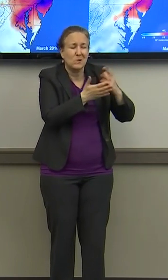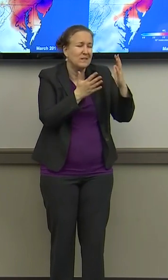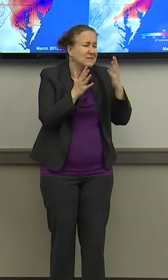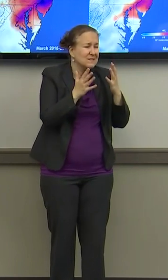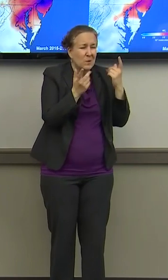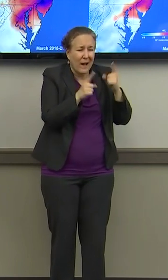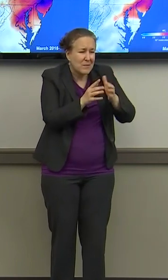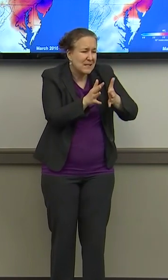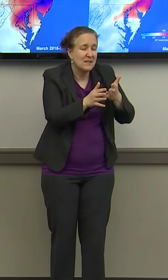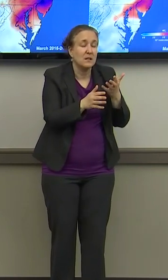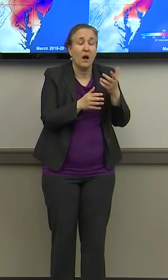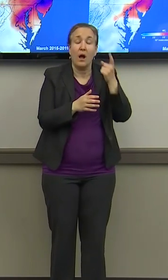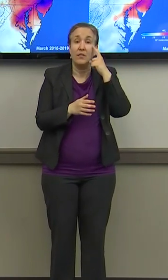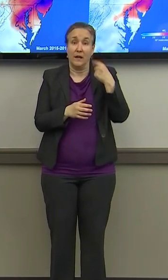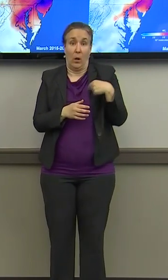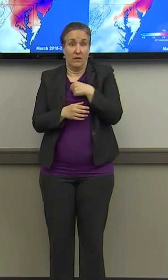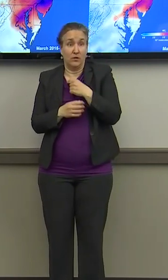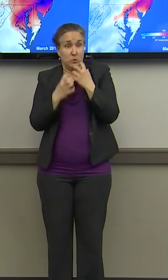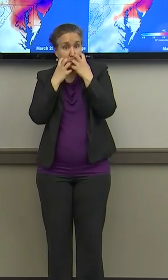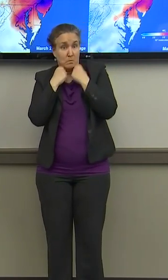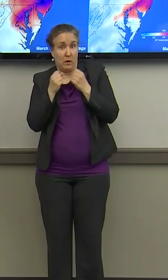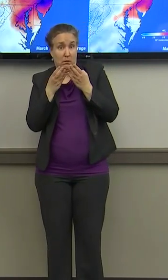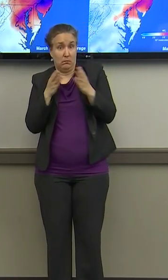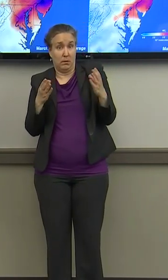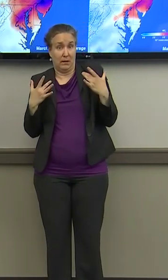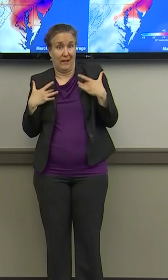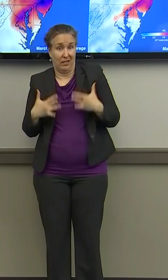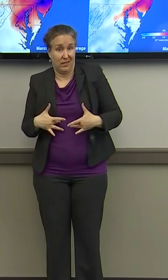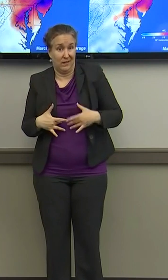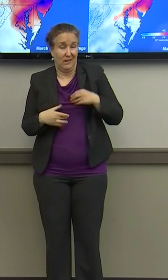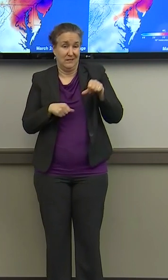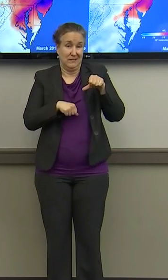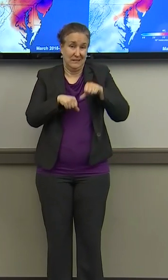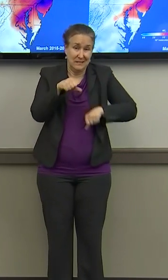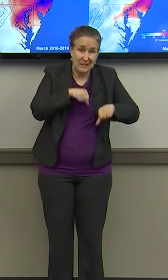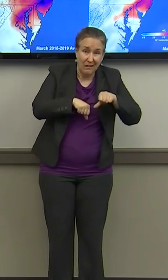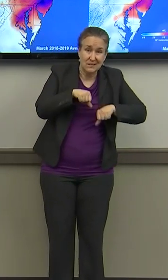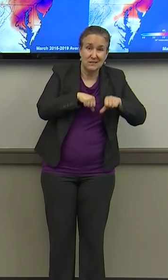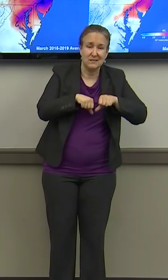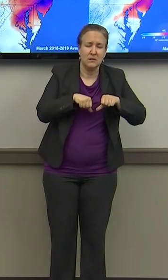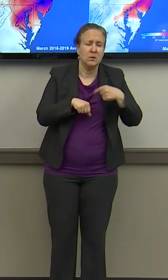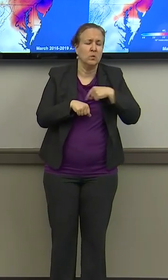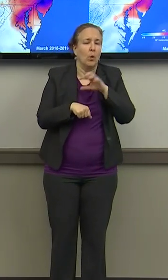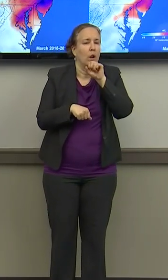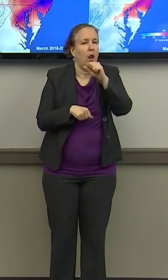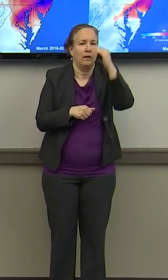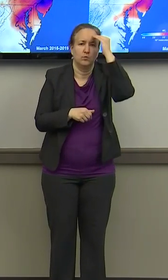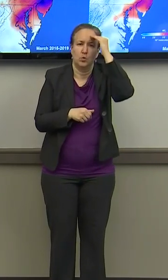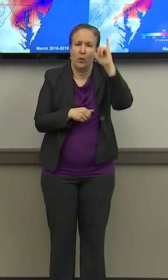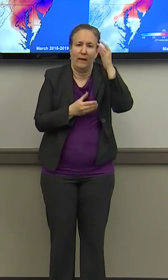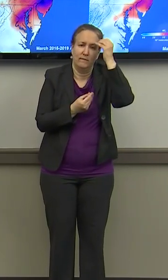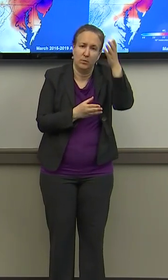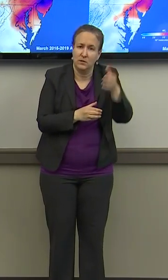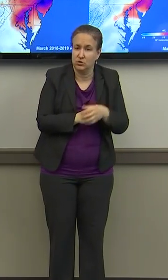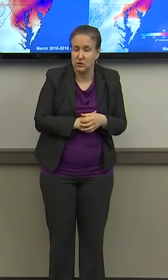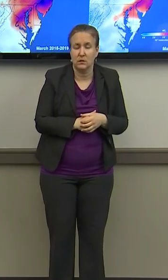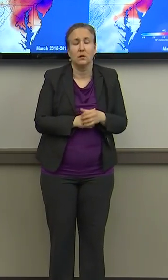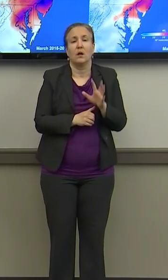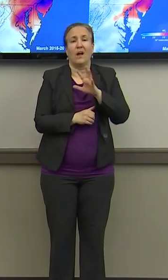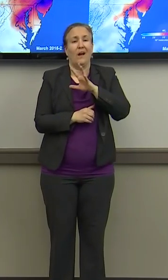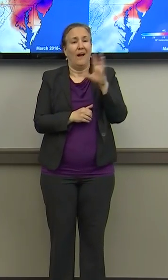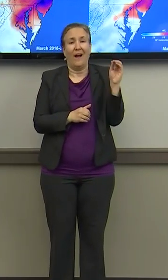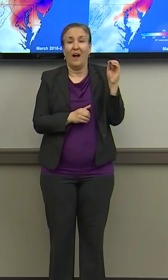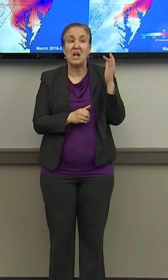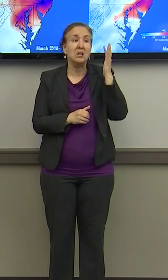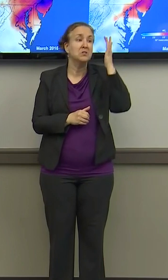know, I think all of us that care about public health and the science of this disease would love to know that data. And at